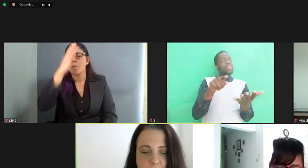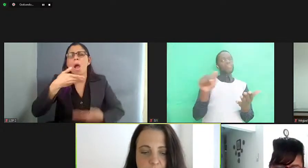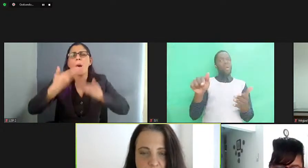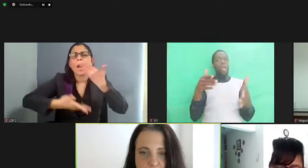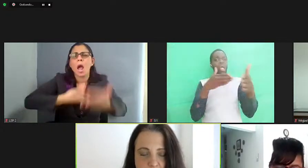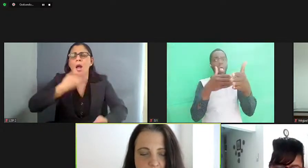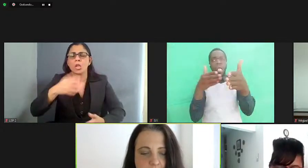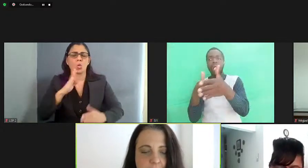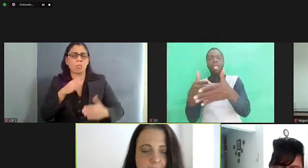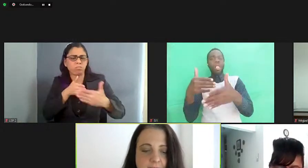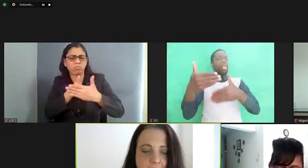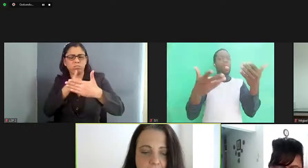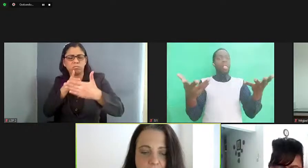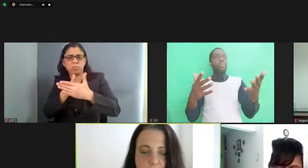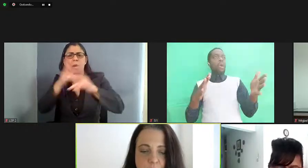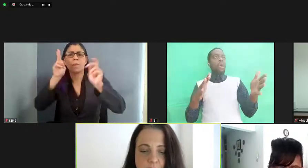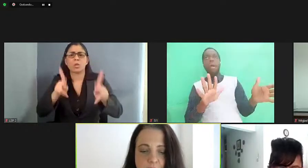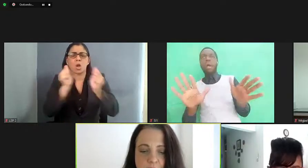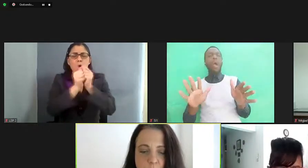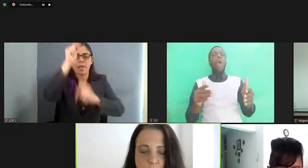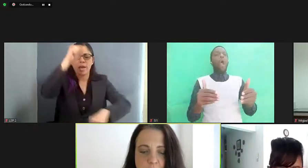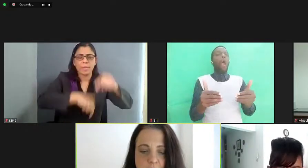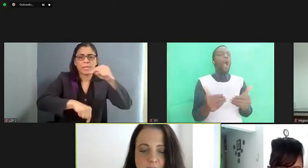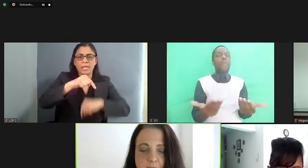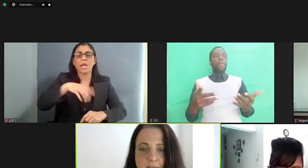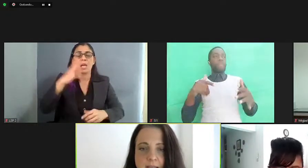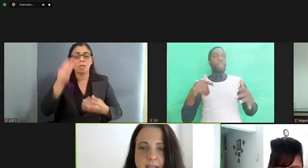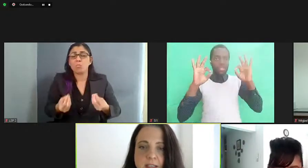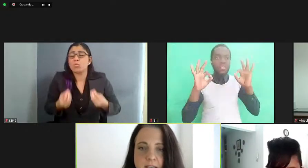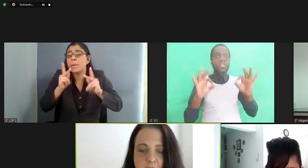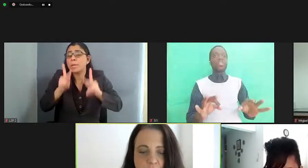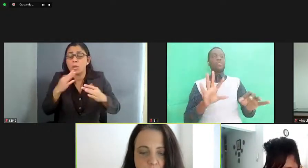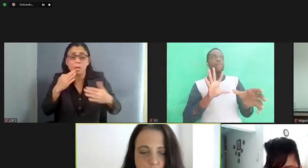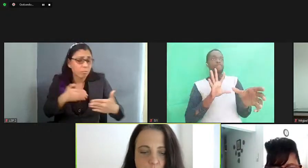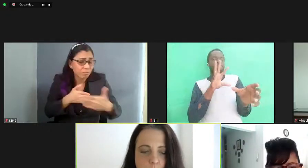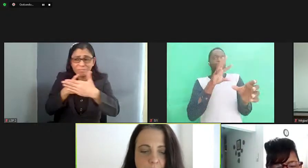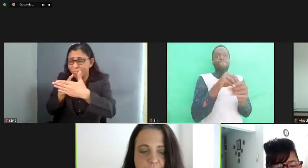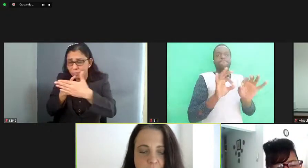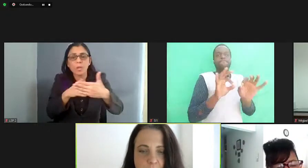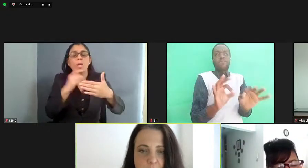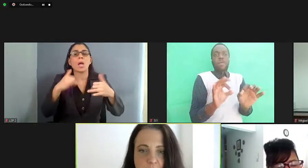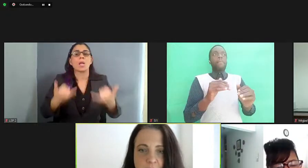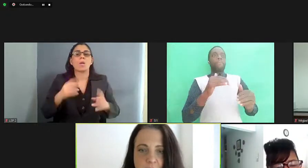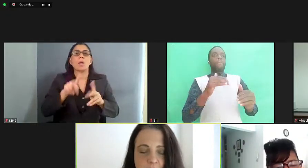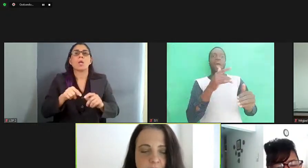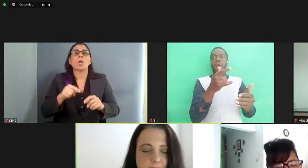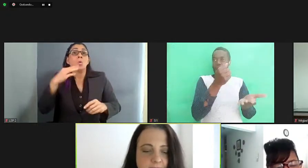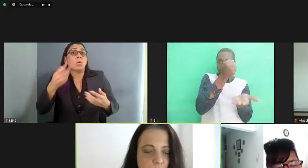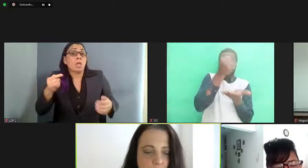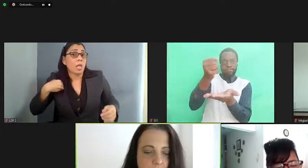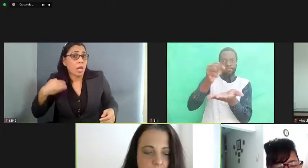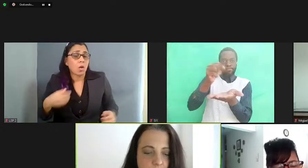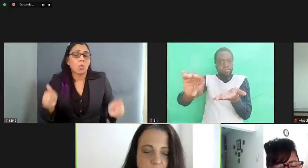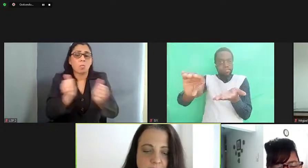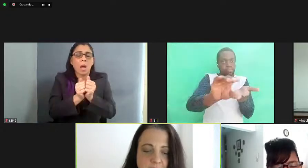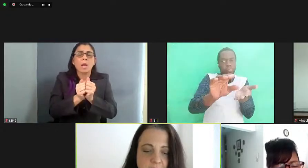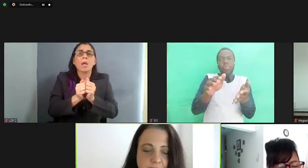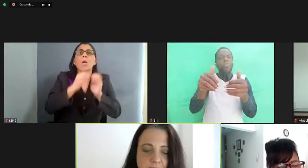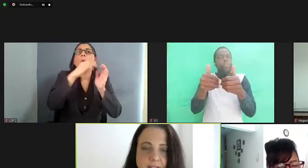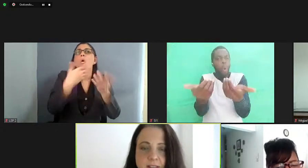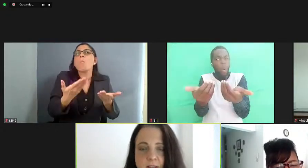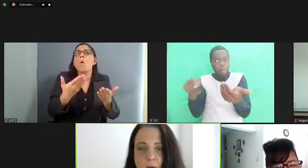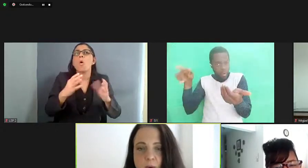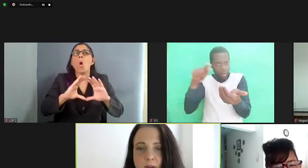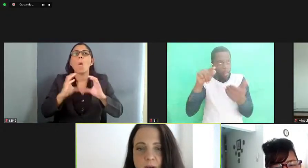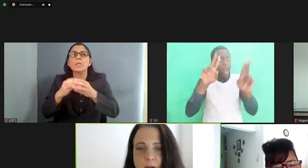participation and access to funding sources and international cooperation let's welcome christina